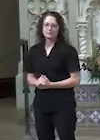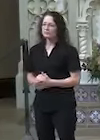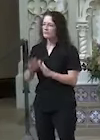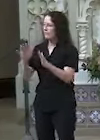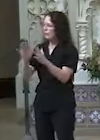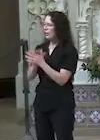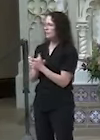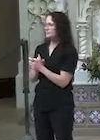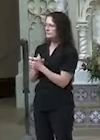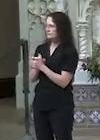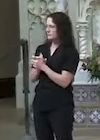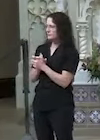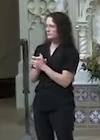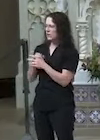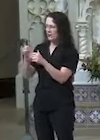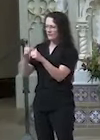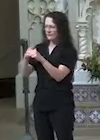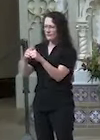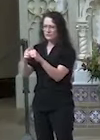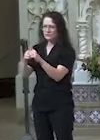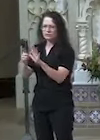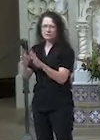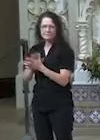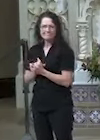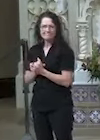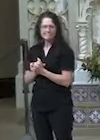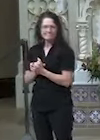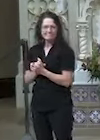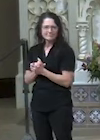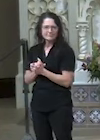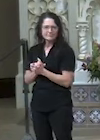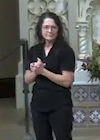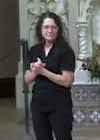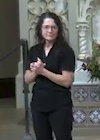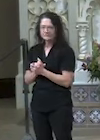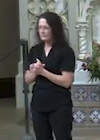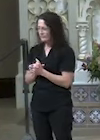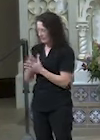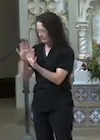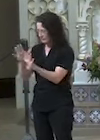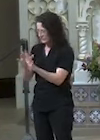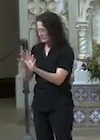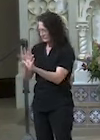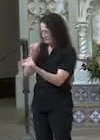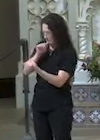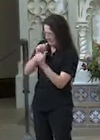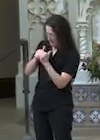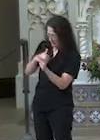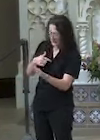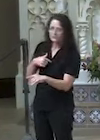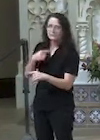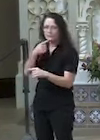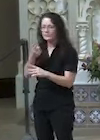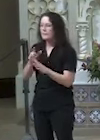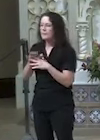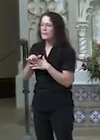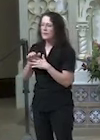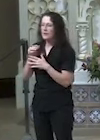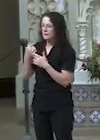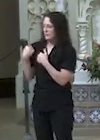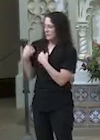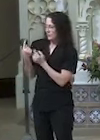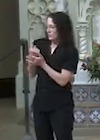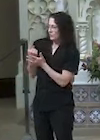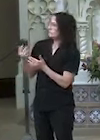Before I begin my homily today, can I just tell you a little story? Is that right? Can you guys bear with me for a little bit? So this last